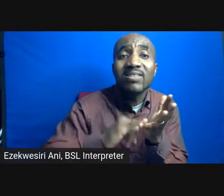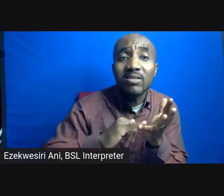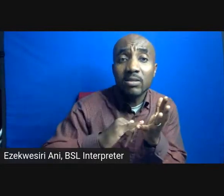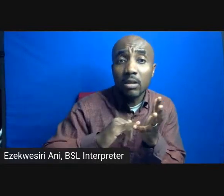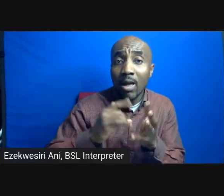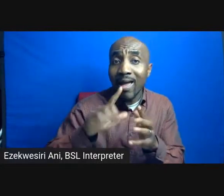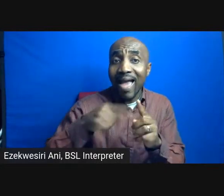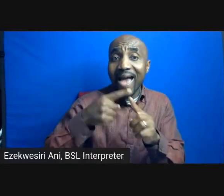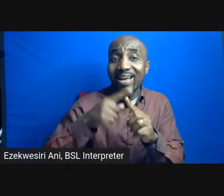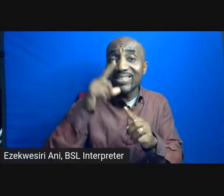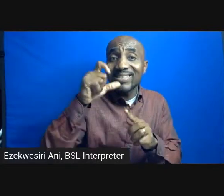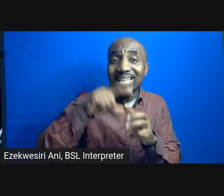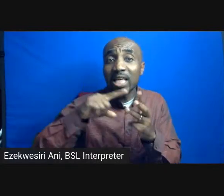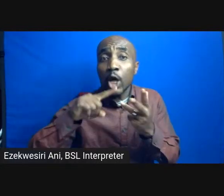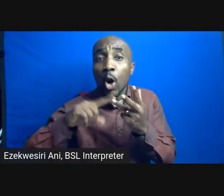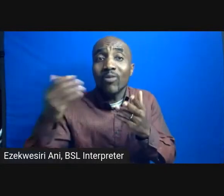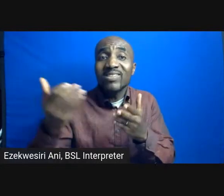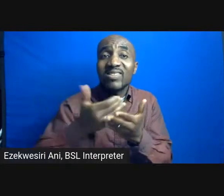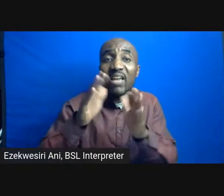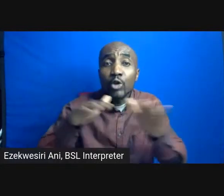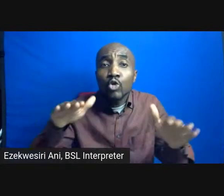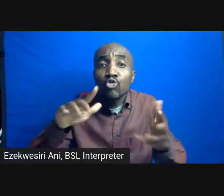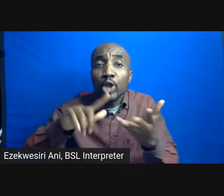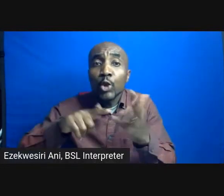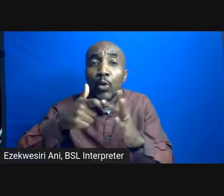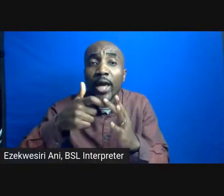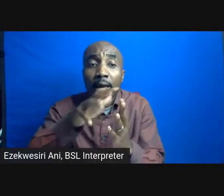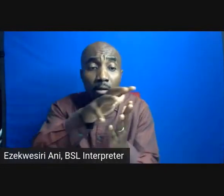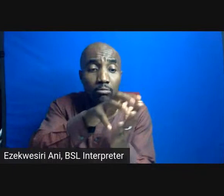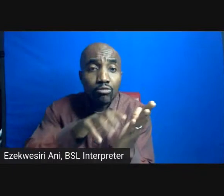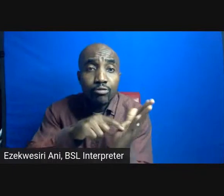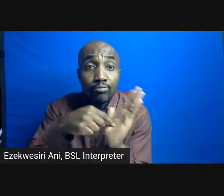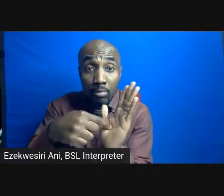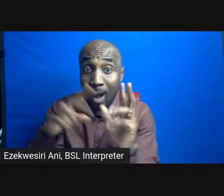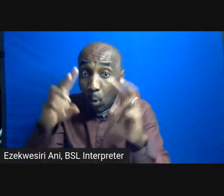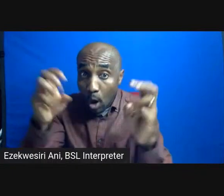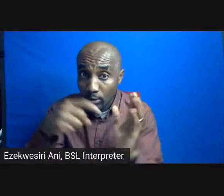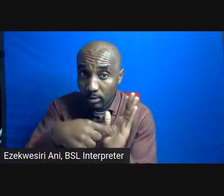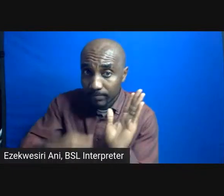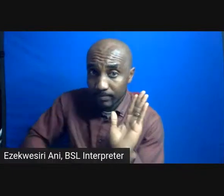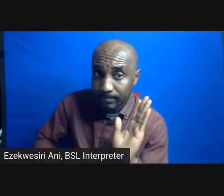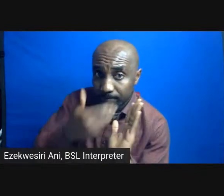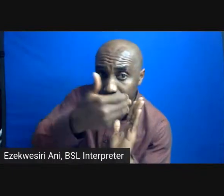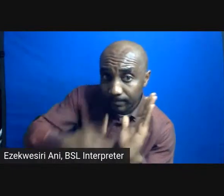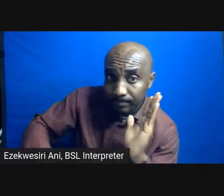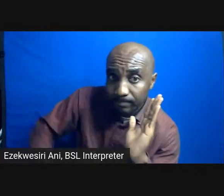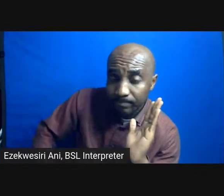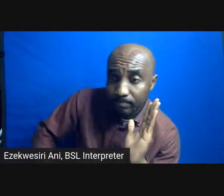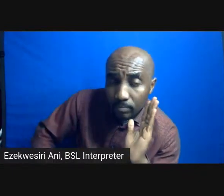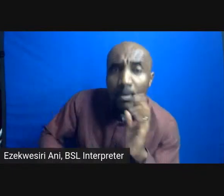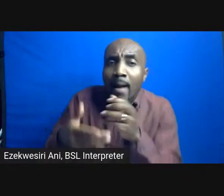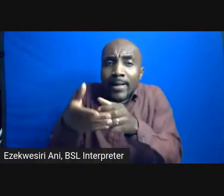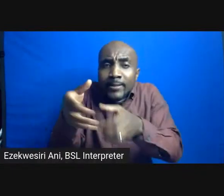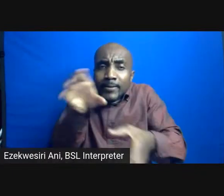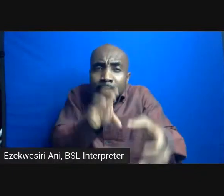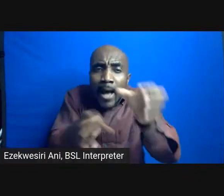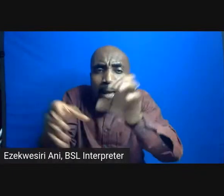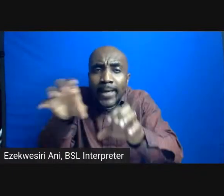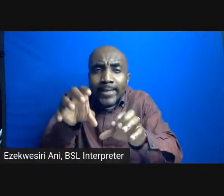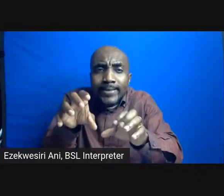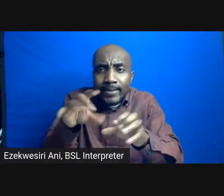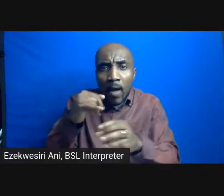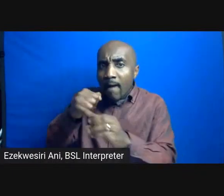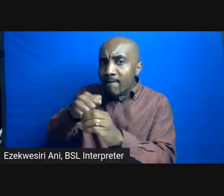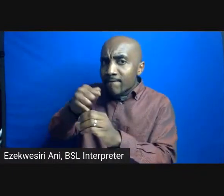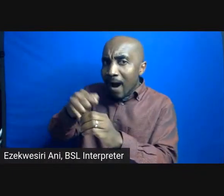of Save the Children UK, writes, and I quote, "Although science and industry have given us